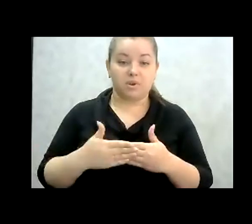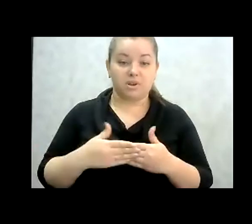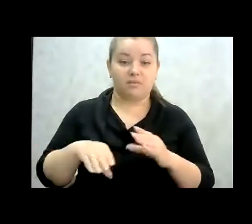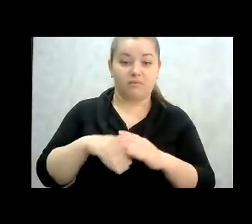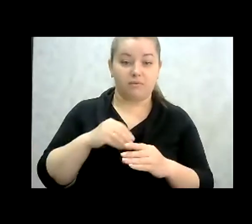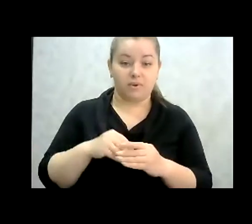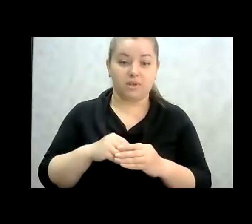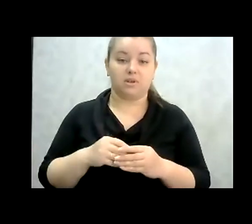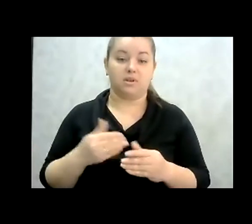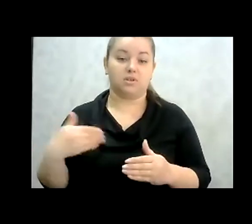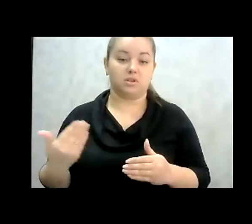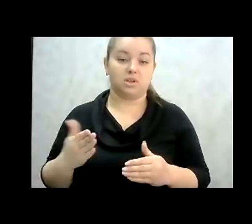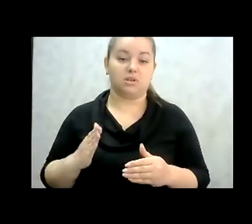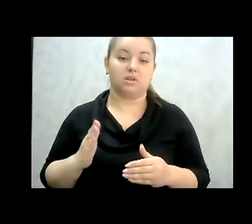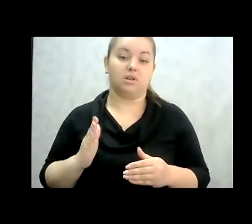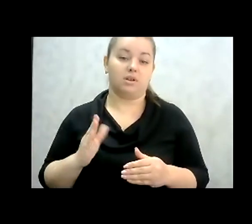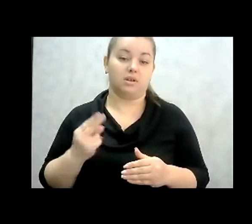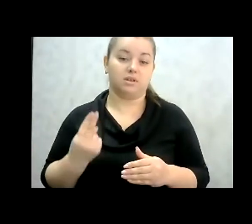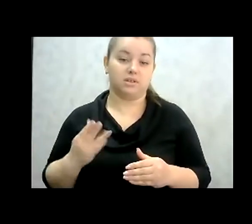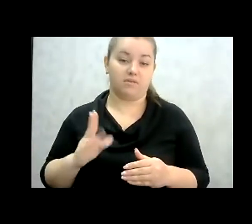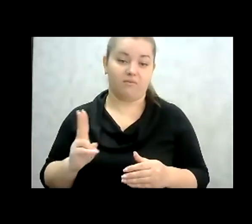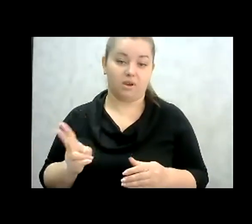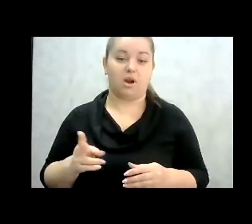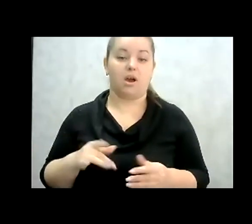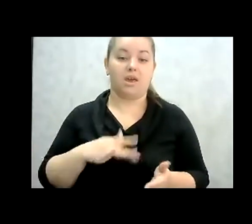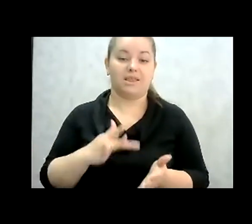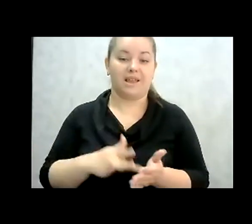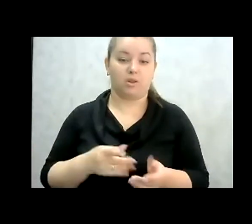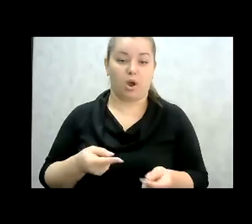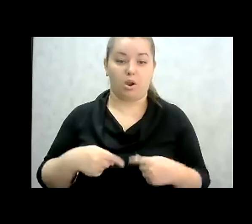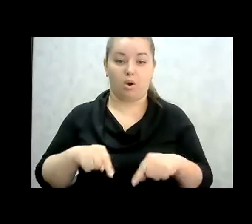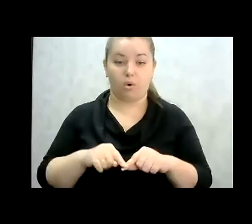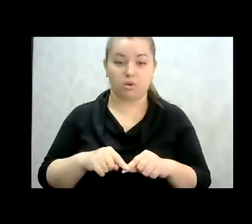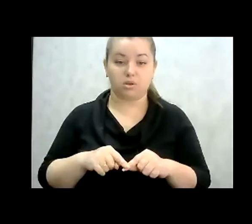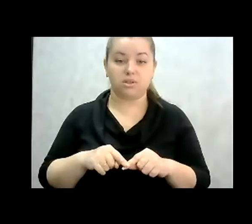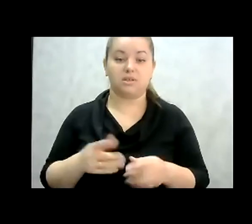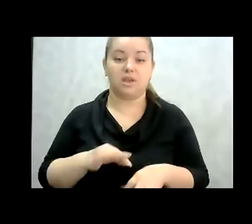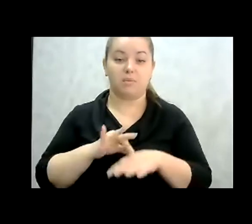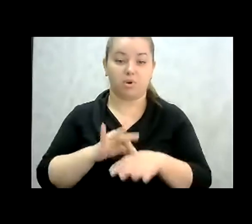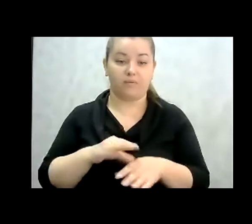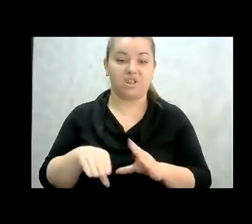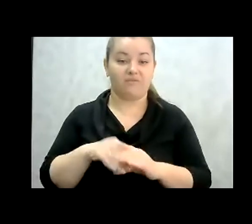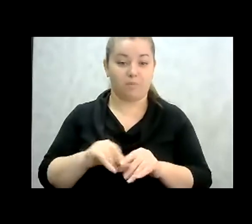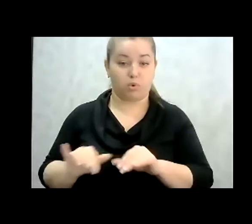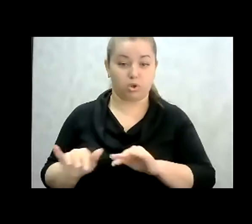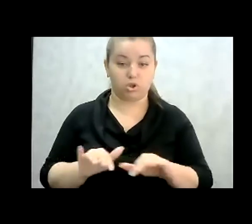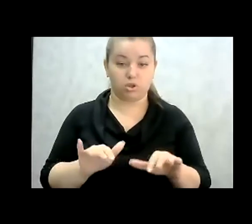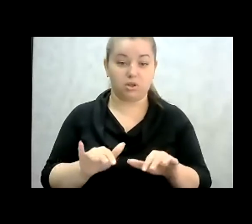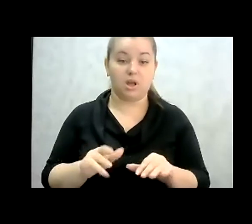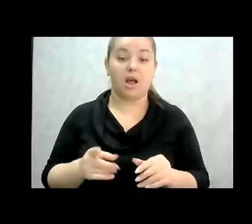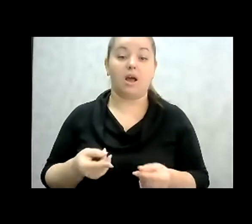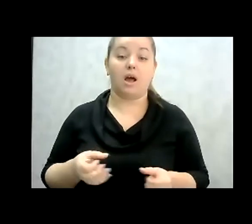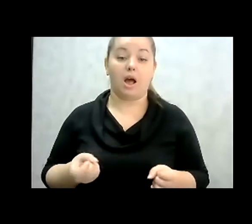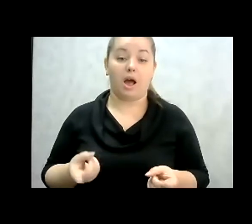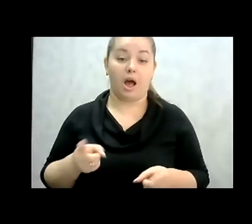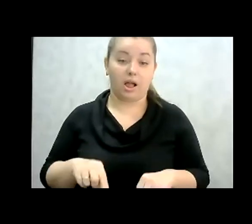grasp the essence of the most recent amendments to the electoral